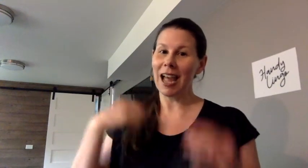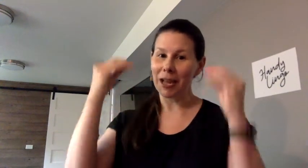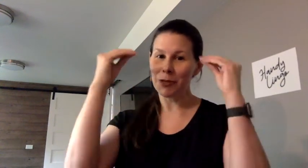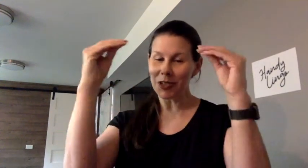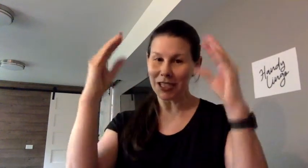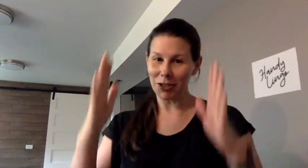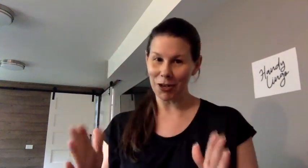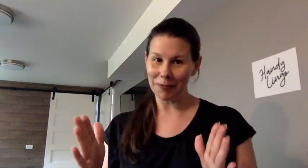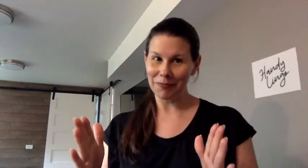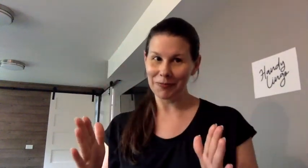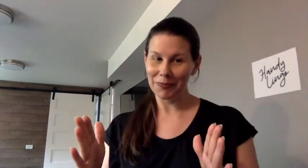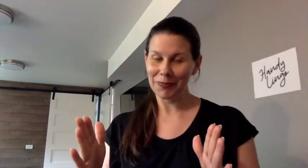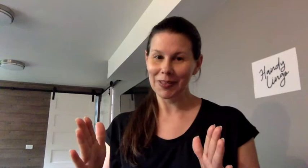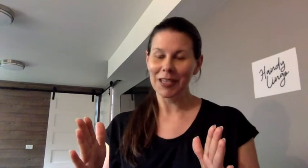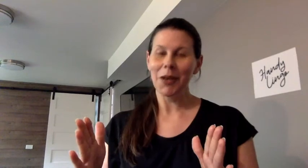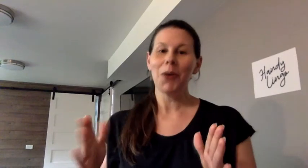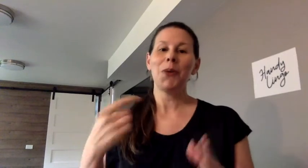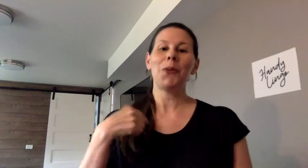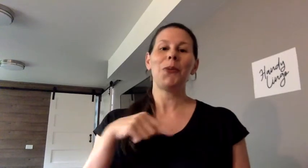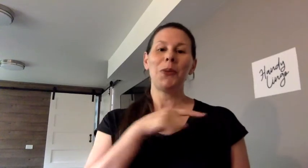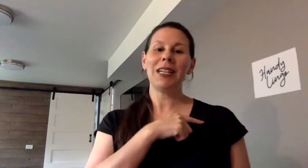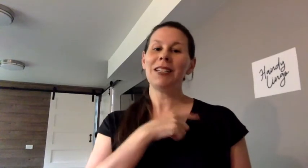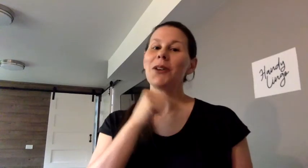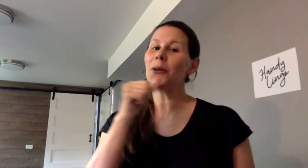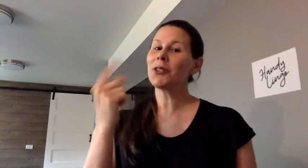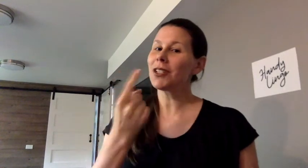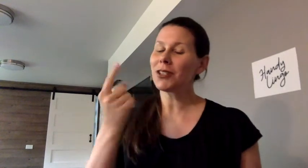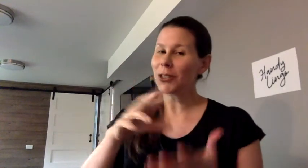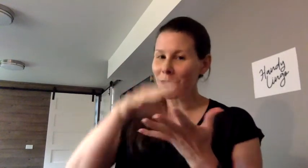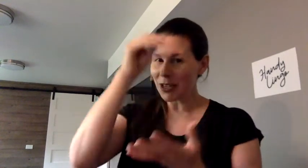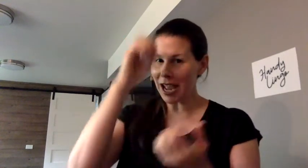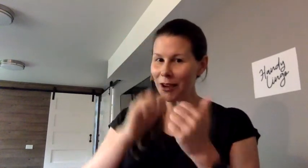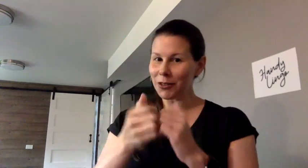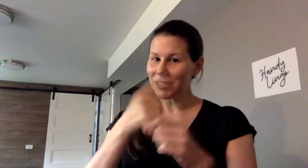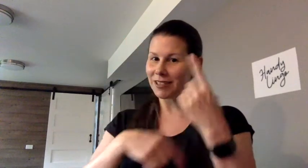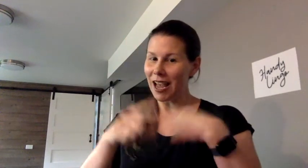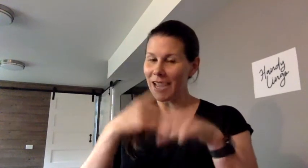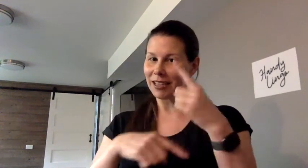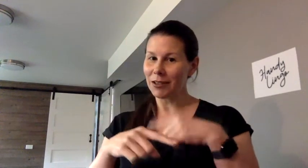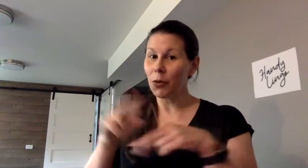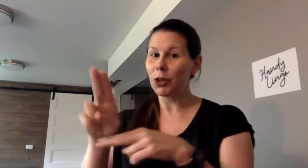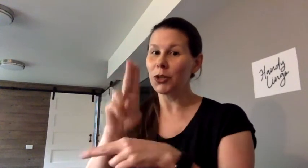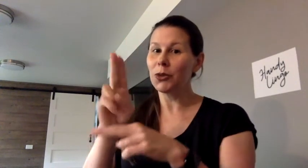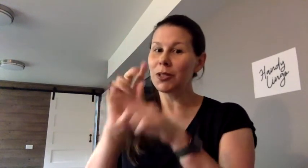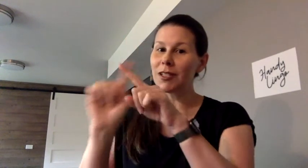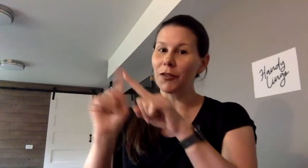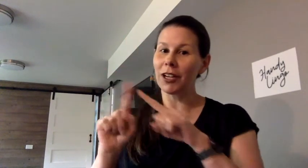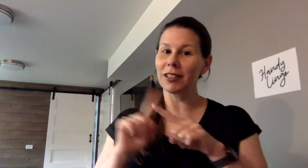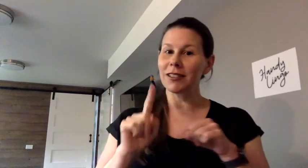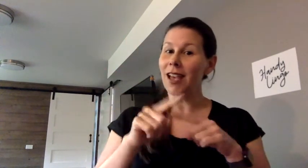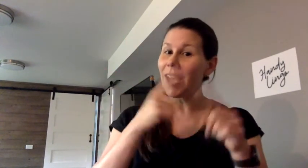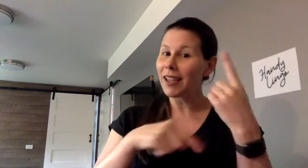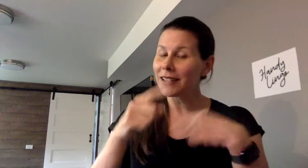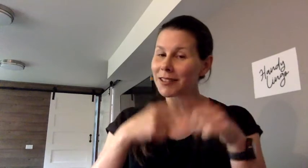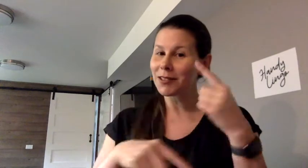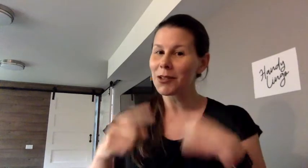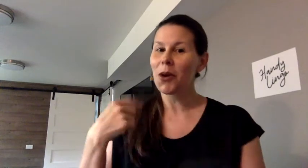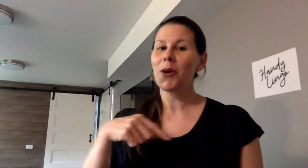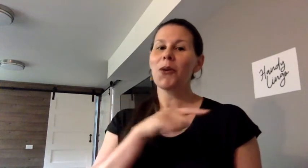I'm your teacher. We don't just learn how to sign or use different signs.